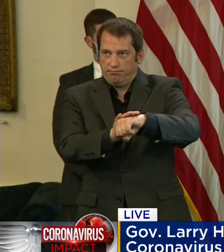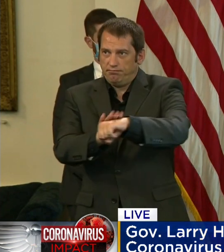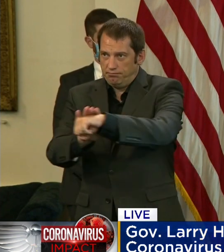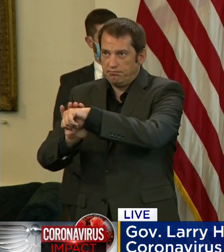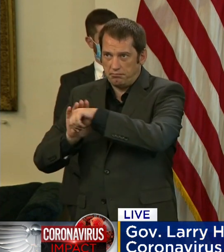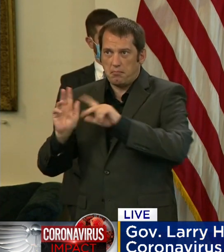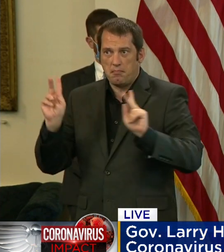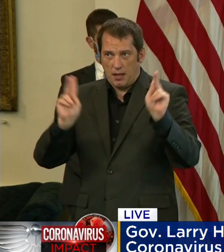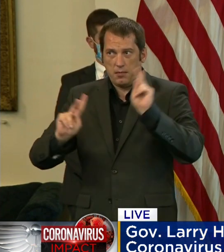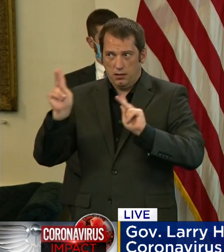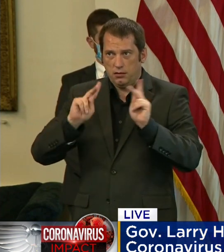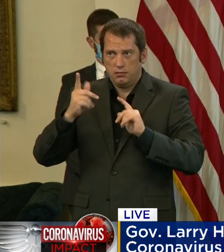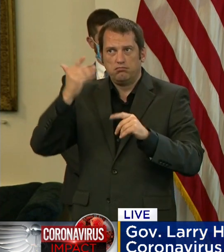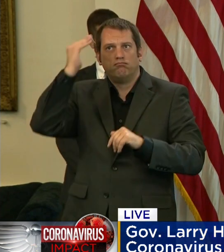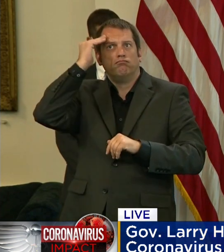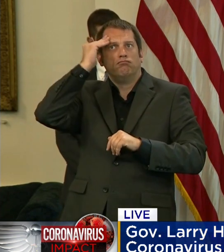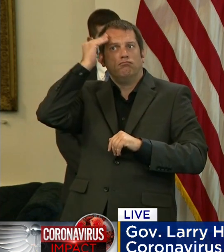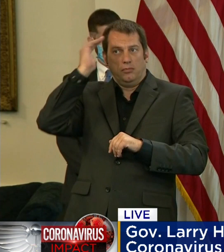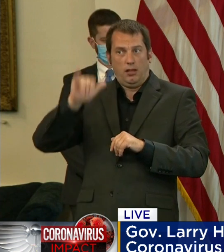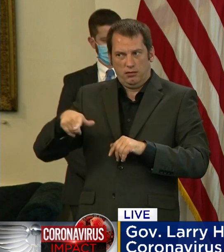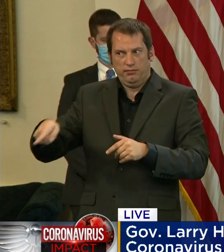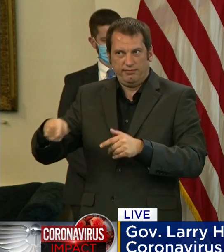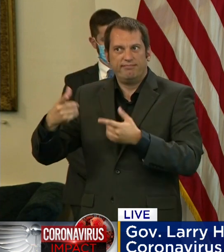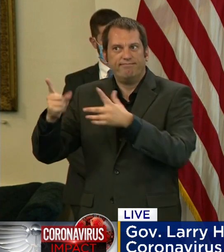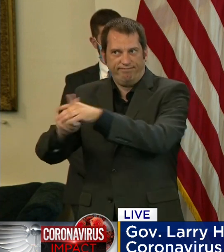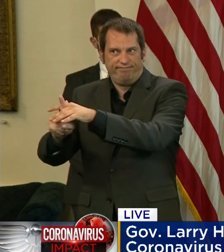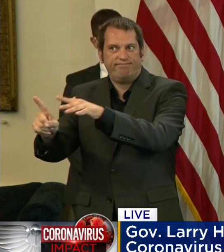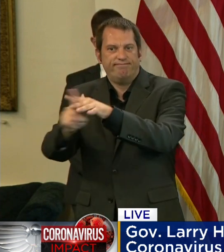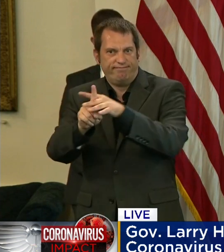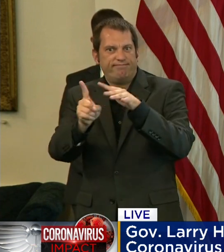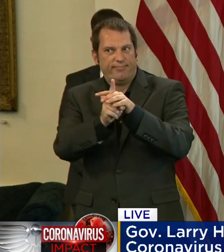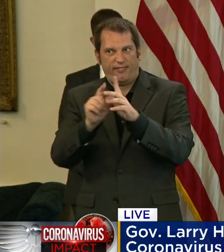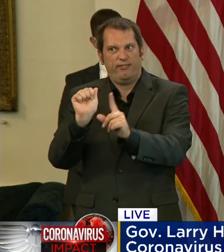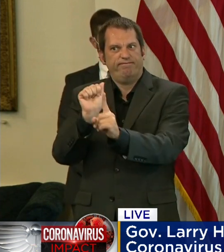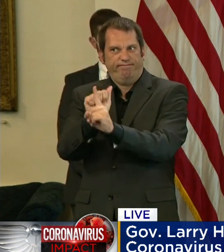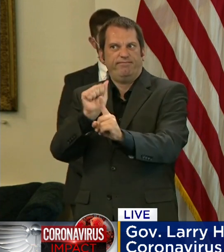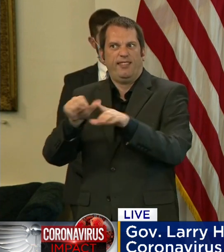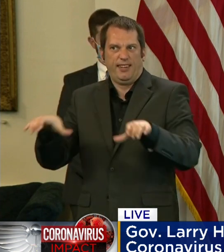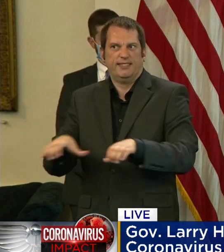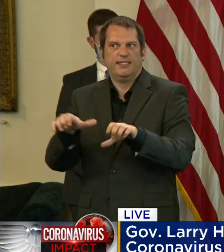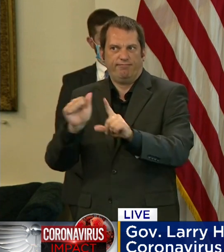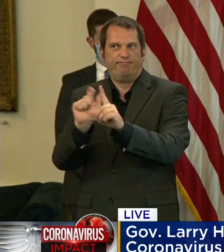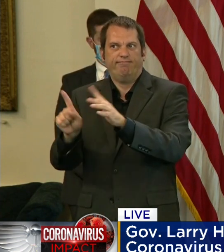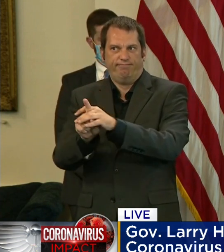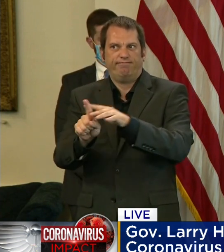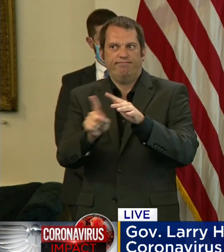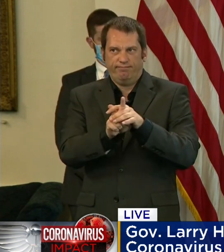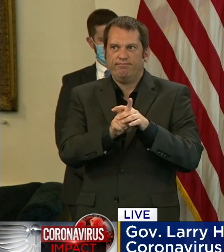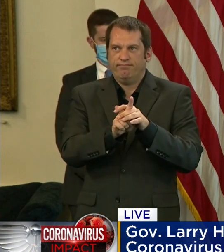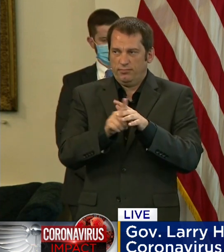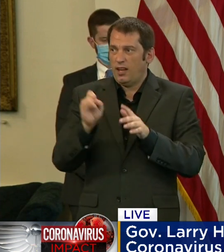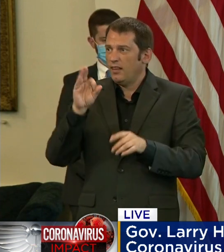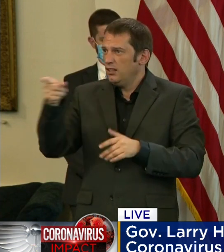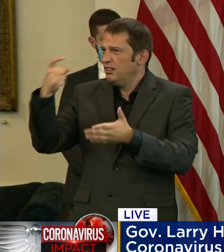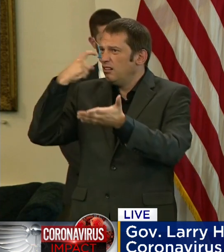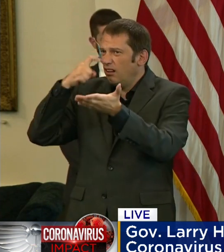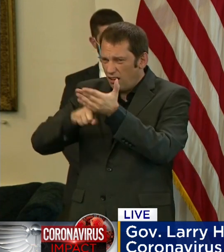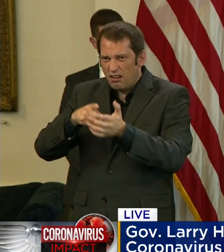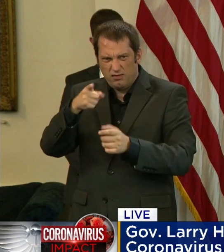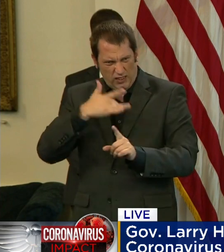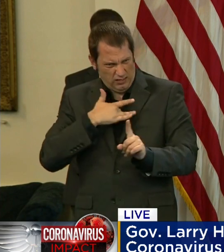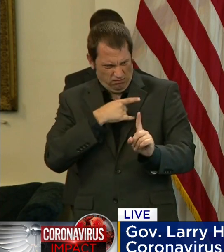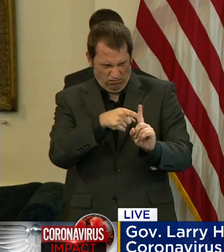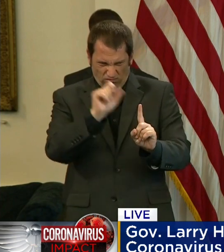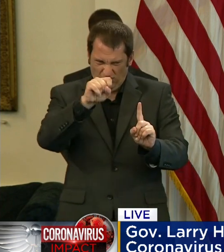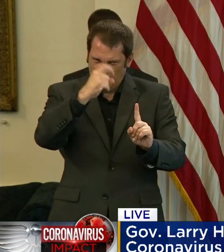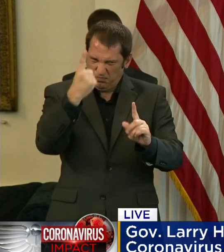and to report suspicious activity or fraudulent use of their personal information." I'm grateful for that statement by